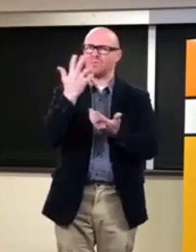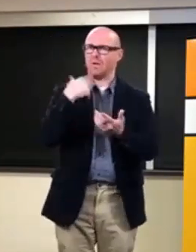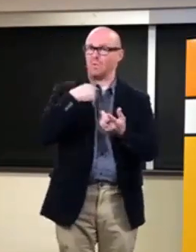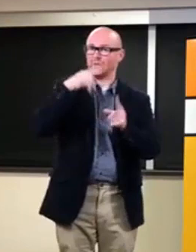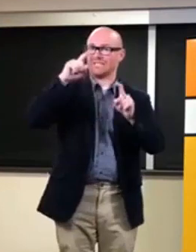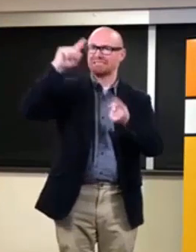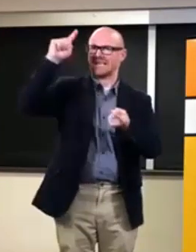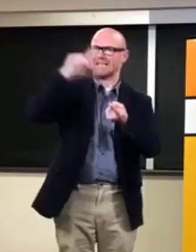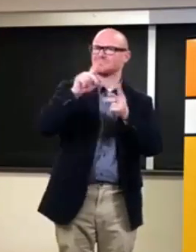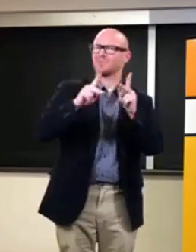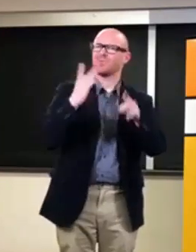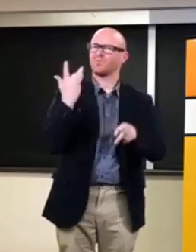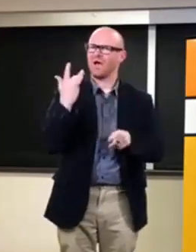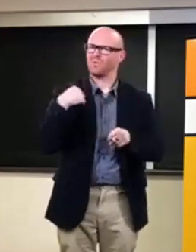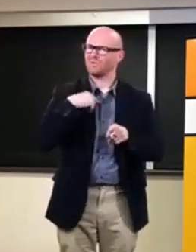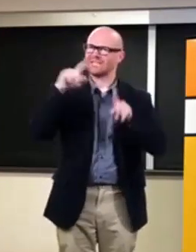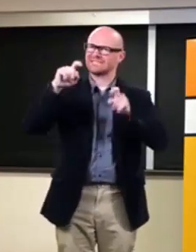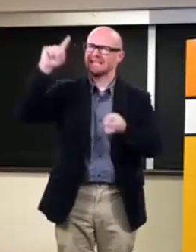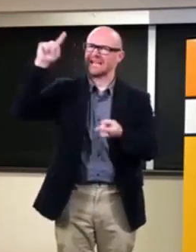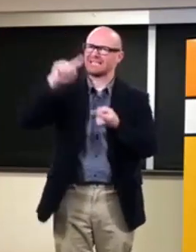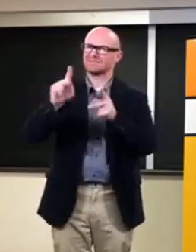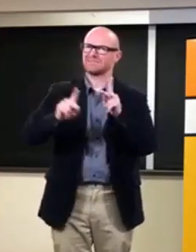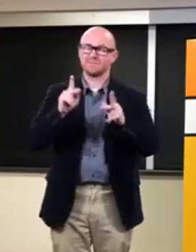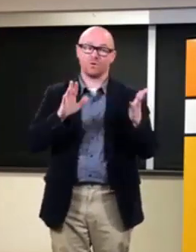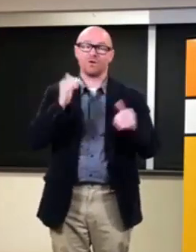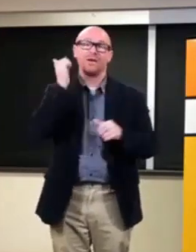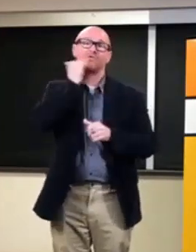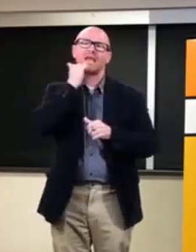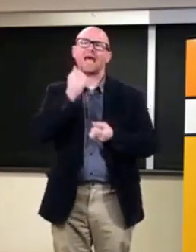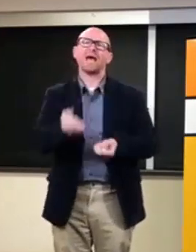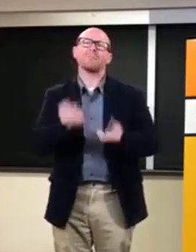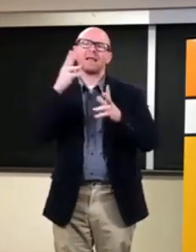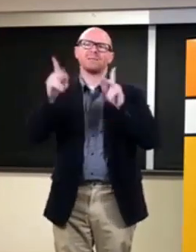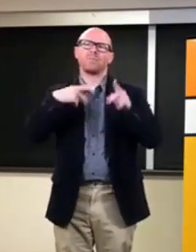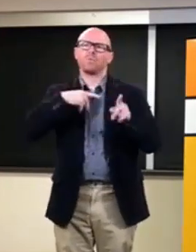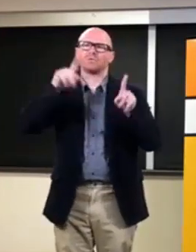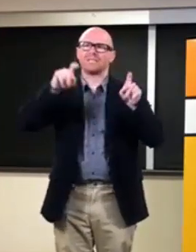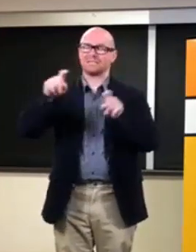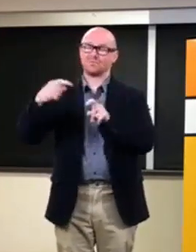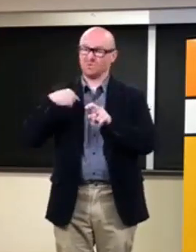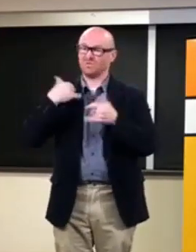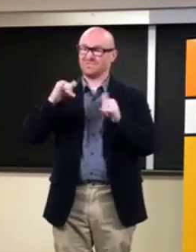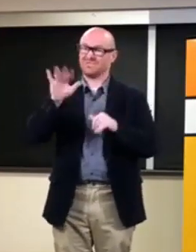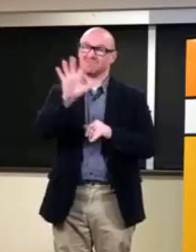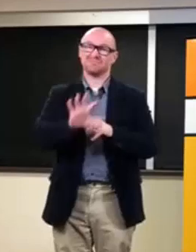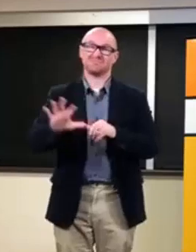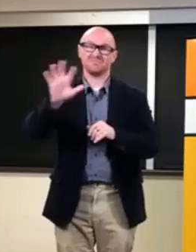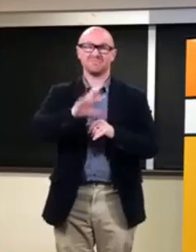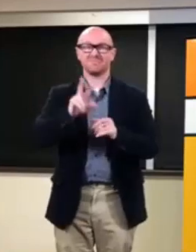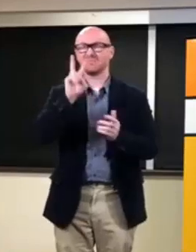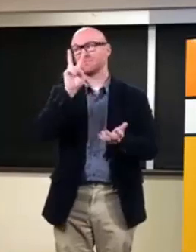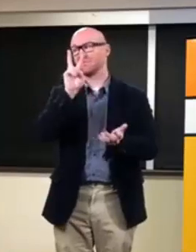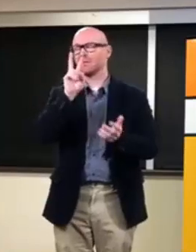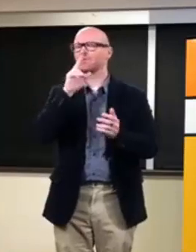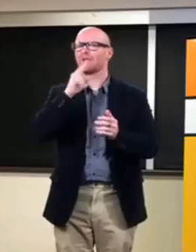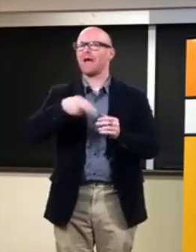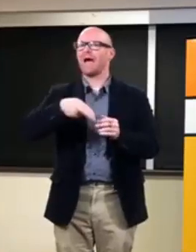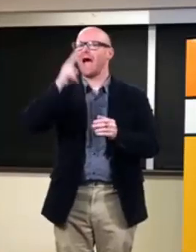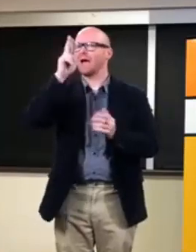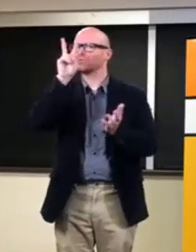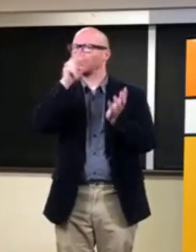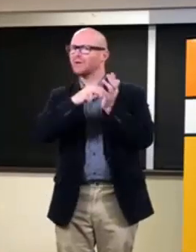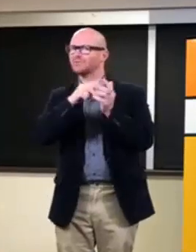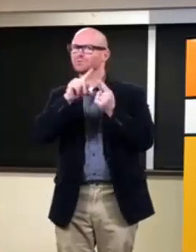day, why is that? So the question is kind of how many people are we testing every day, and are we seeing a decrease? We're still holding steady at about the high